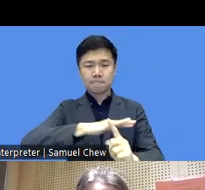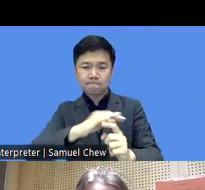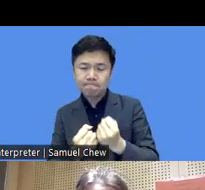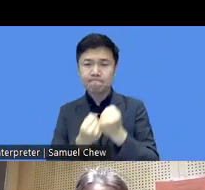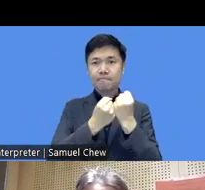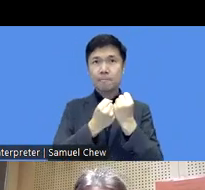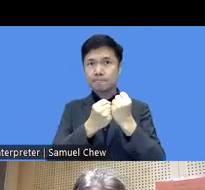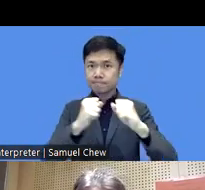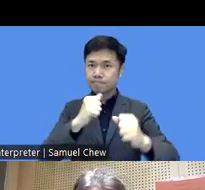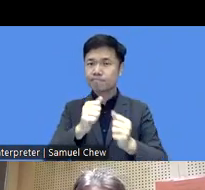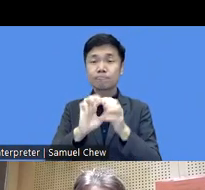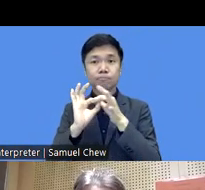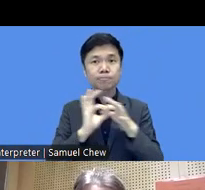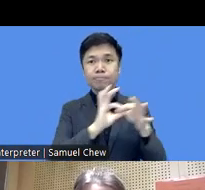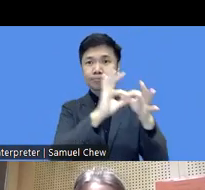slide, Ricardo,